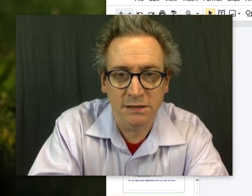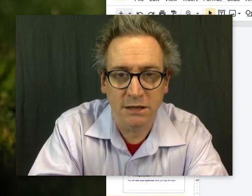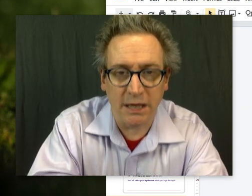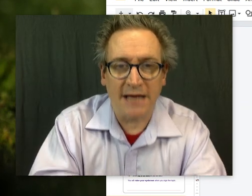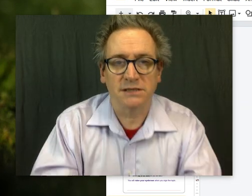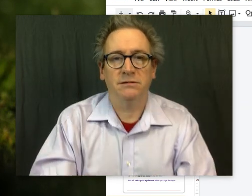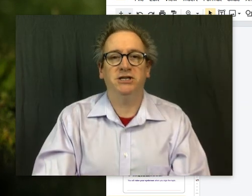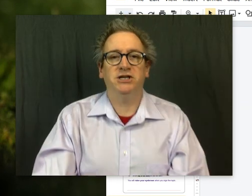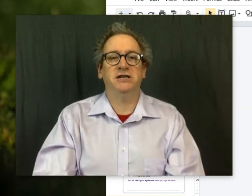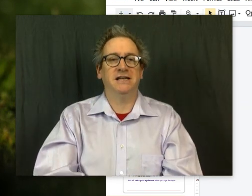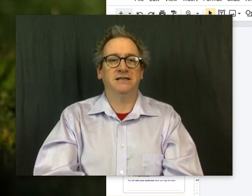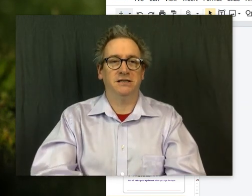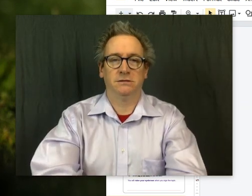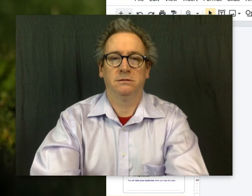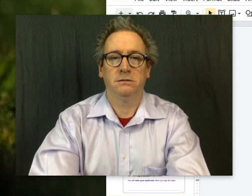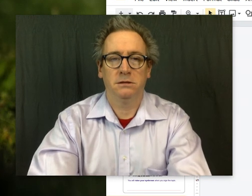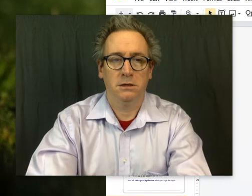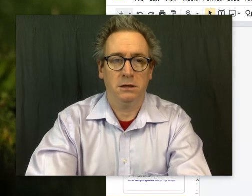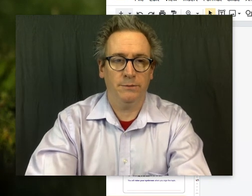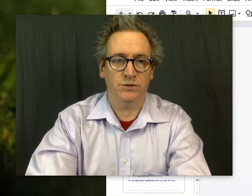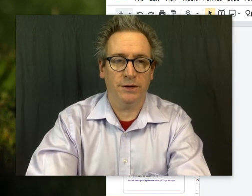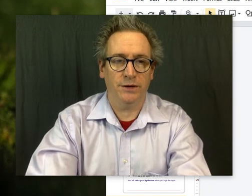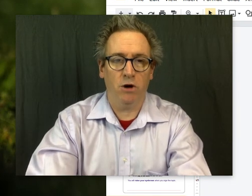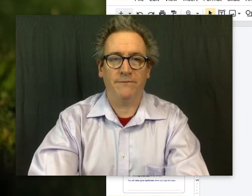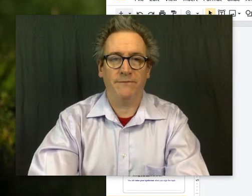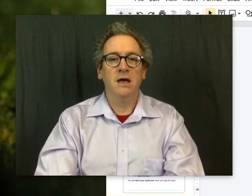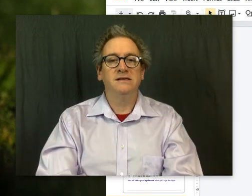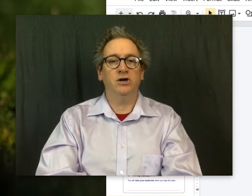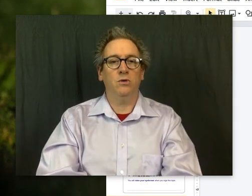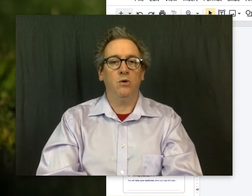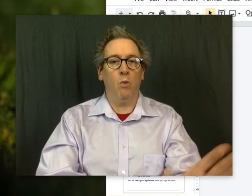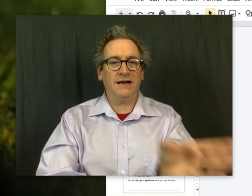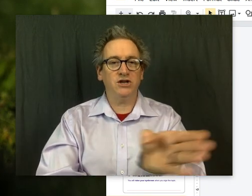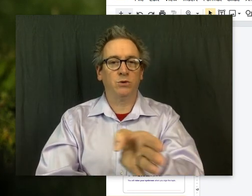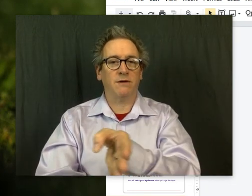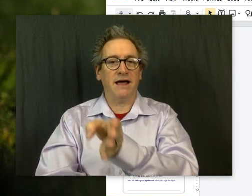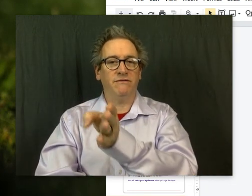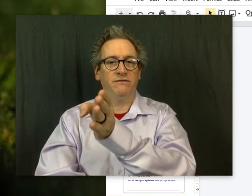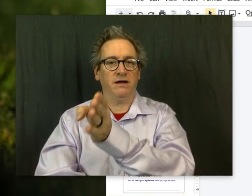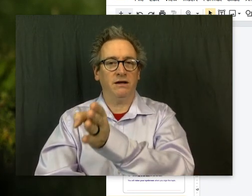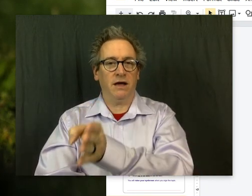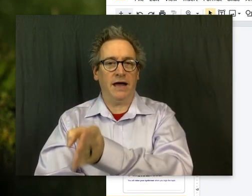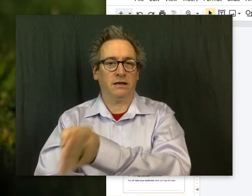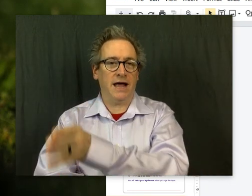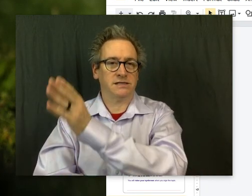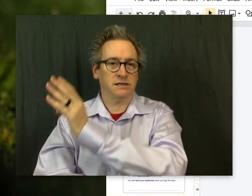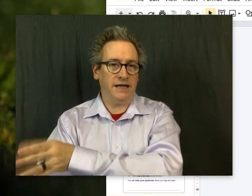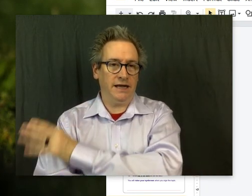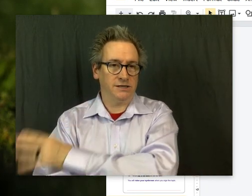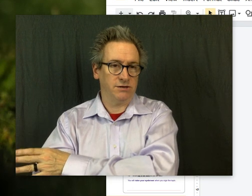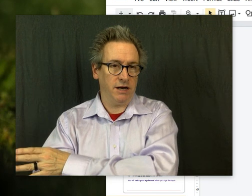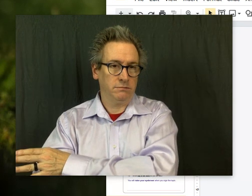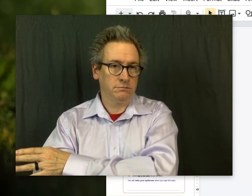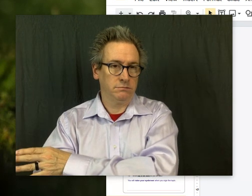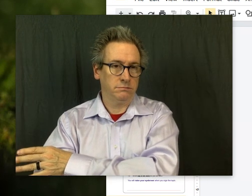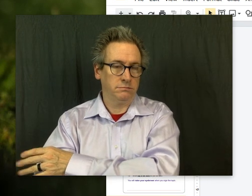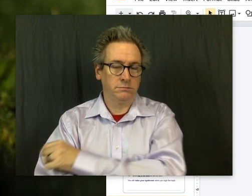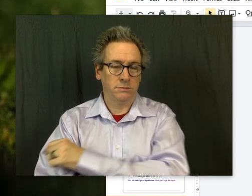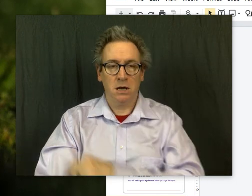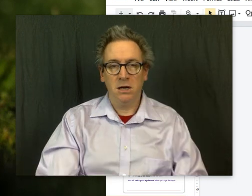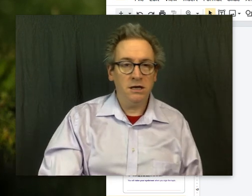CLASS, class. I changed the sentence between. Okay, so why did you arrive at class late yesterday?